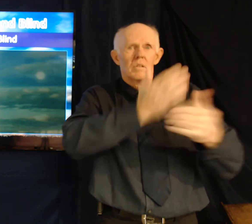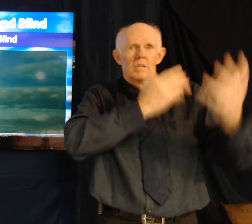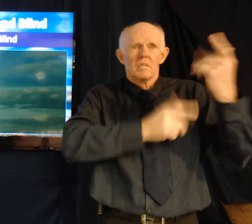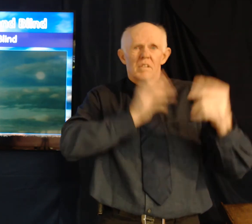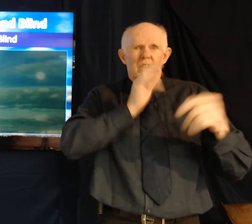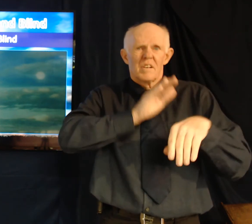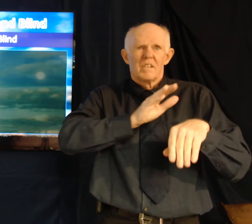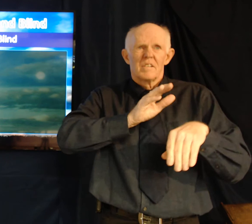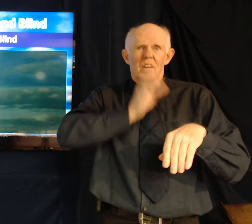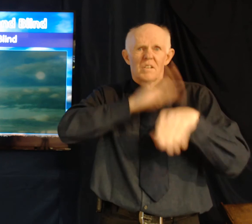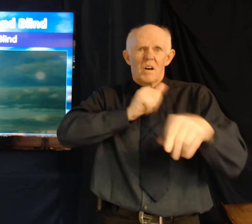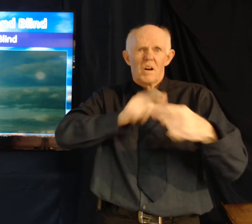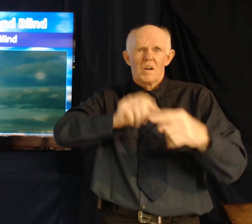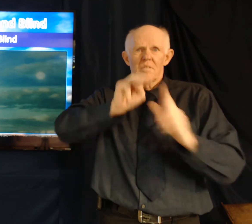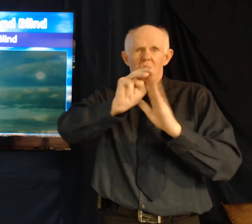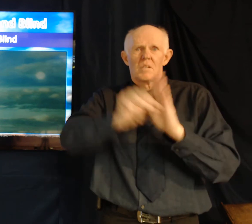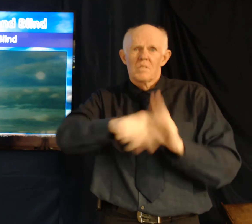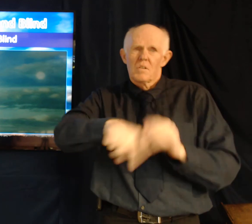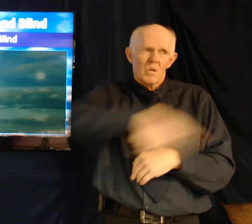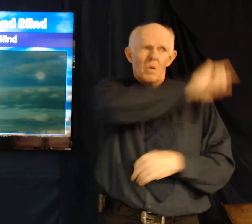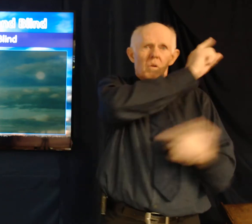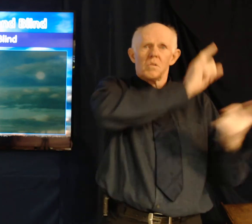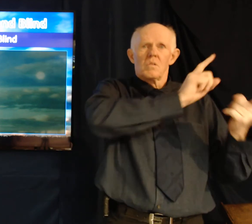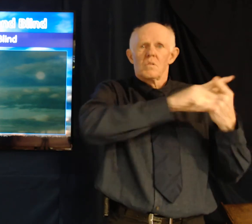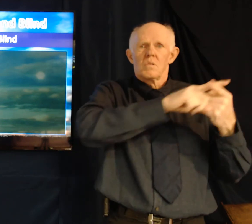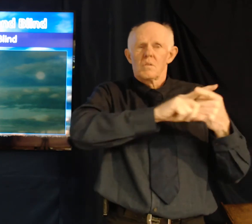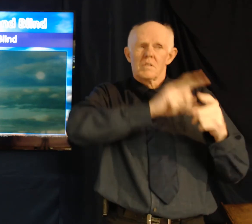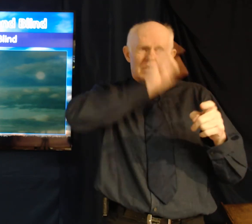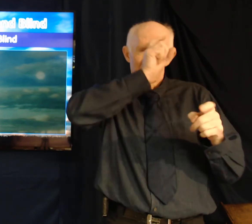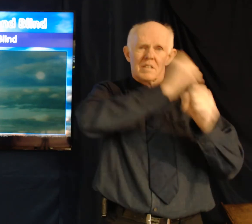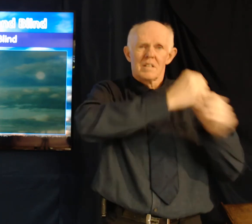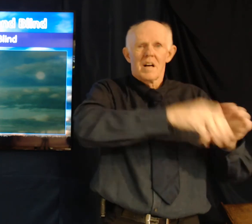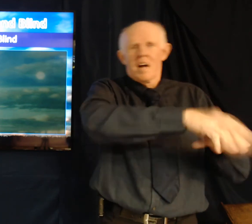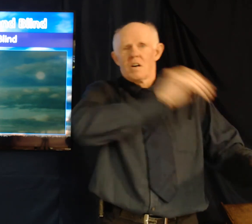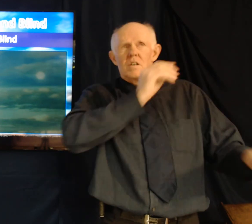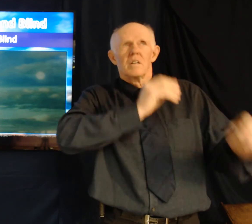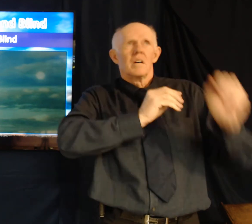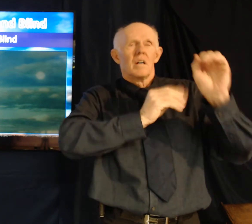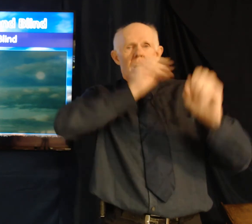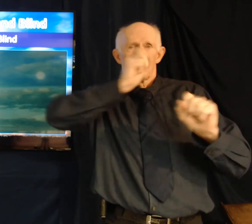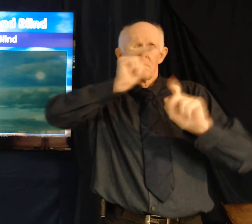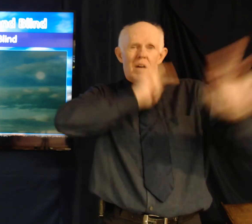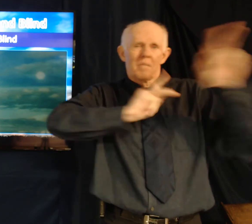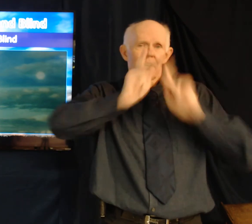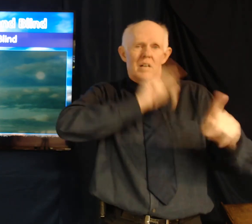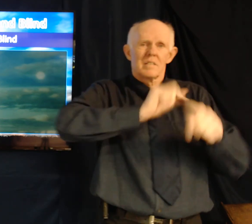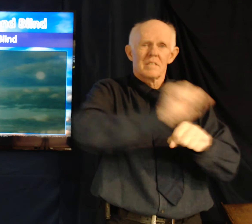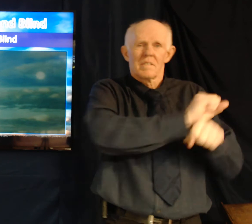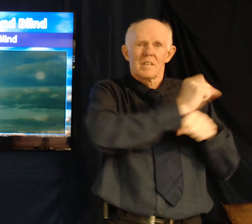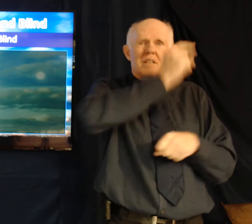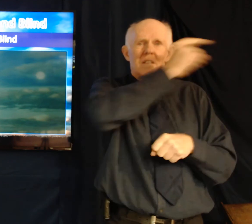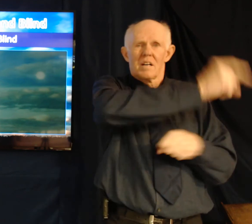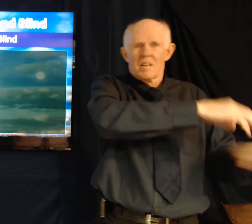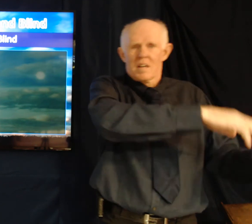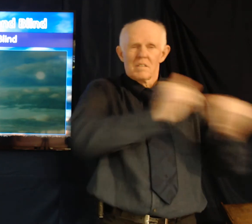before the burning bush. God had called Moses to lead his people out of